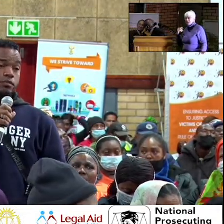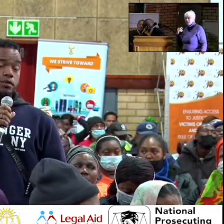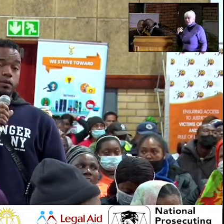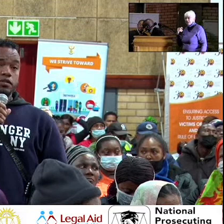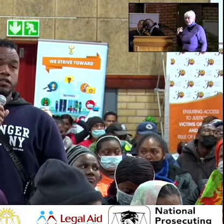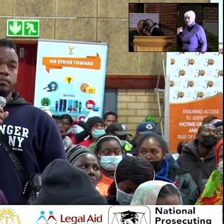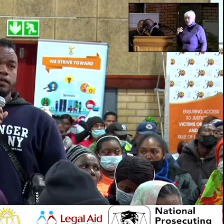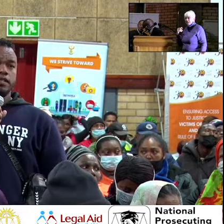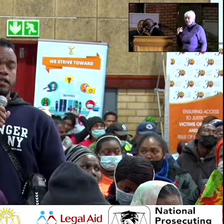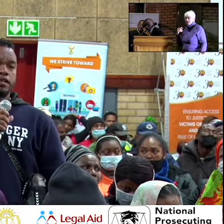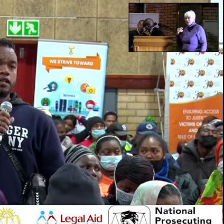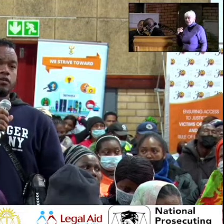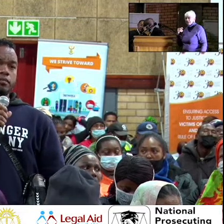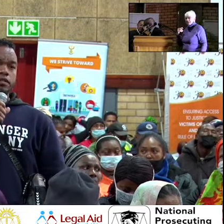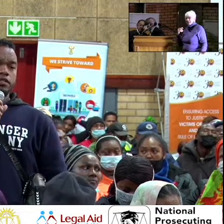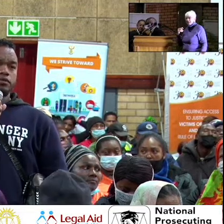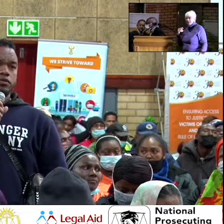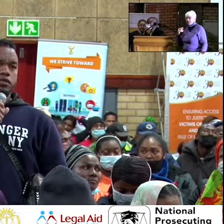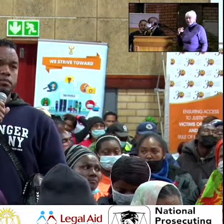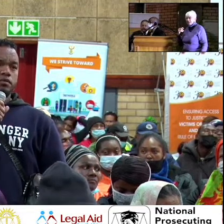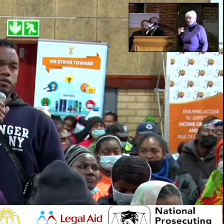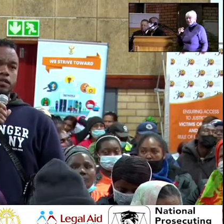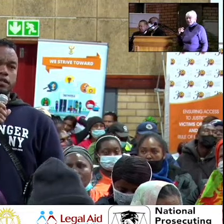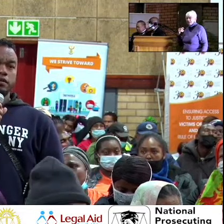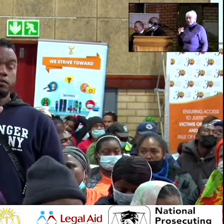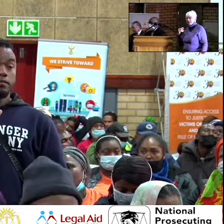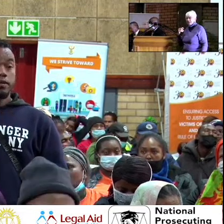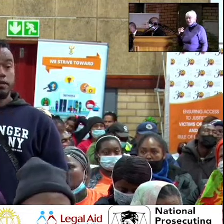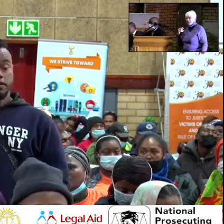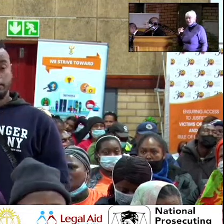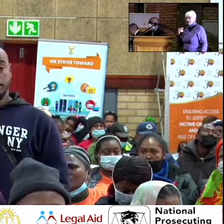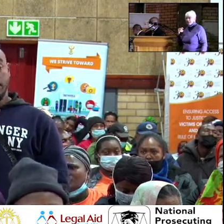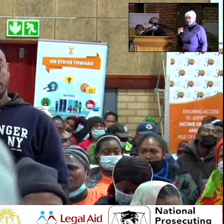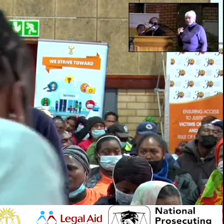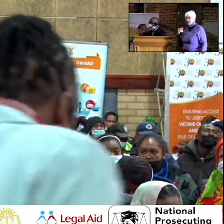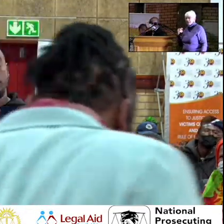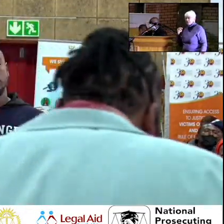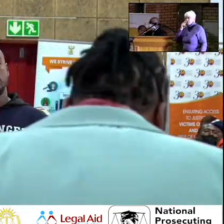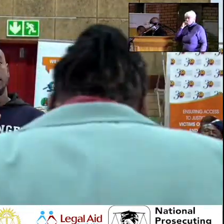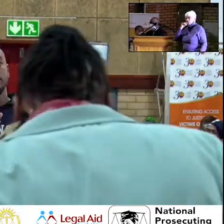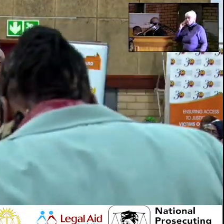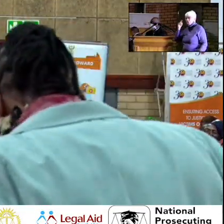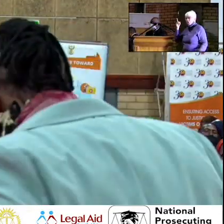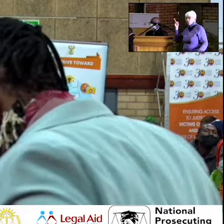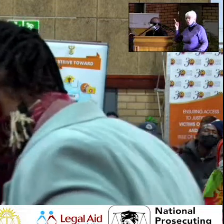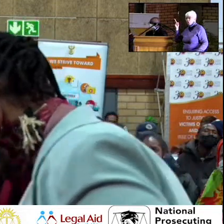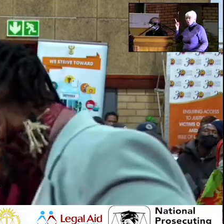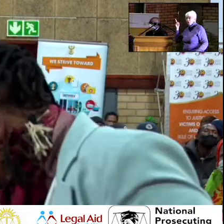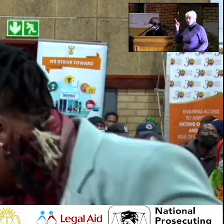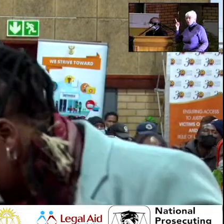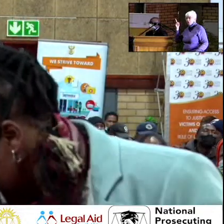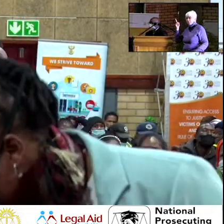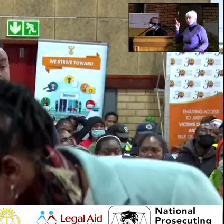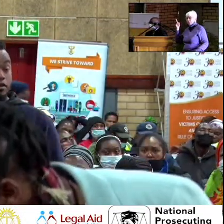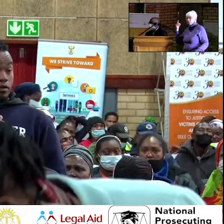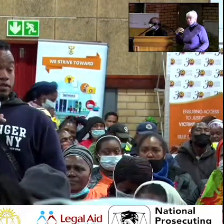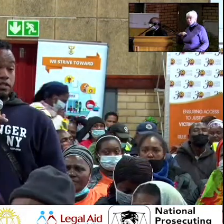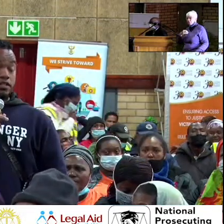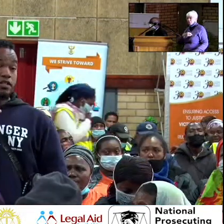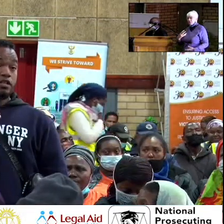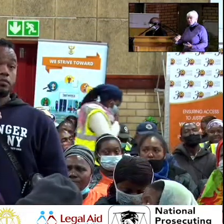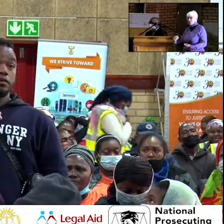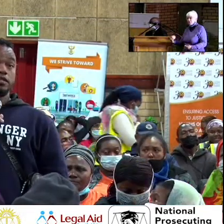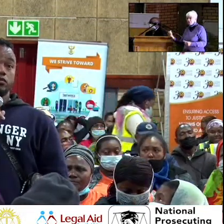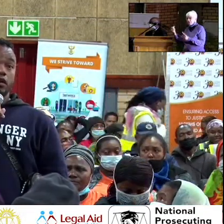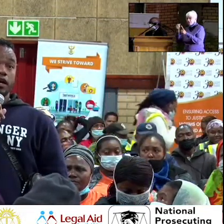this year we participated in another competition for CPUT, and we'll be going to Sandton for the regional competition,